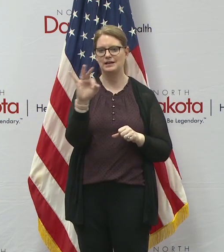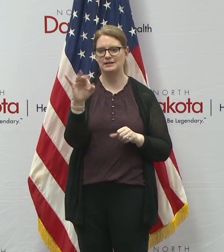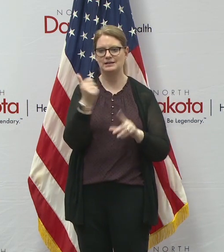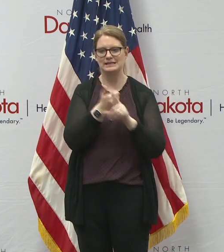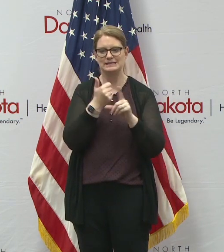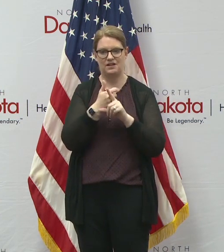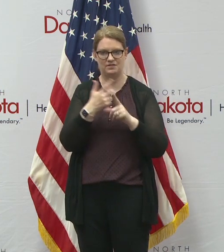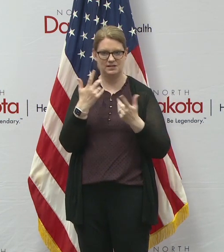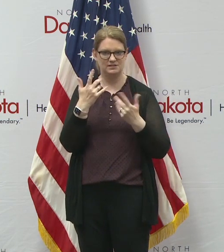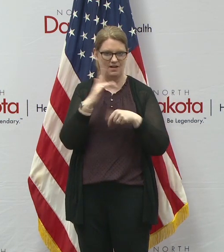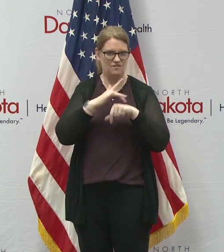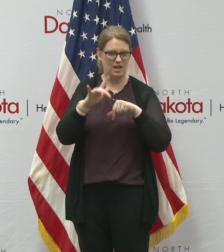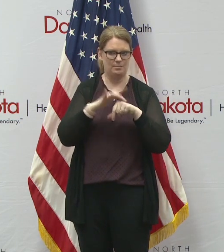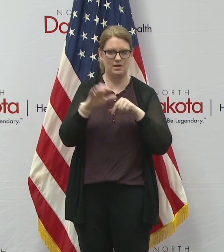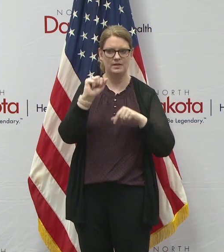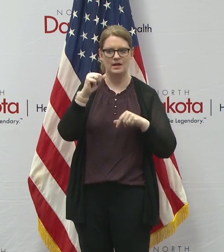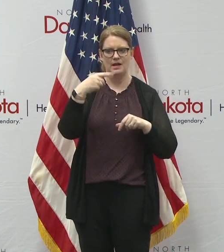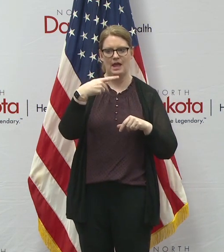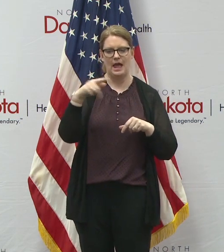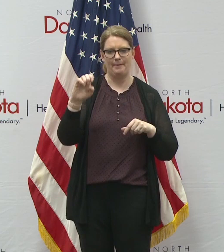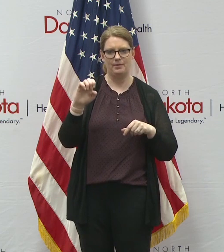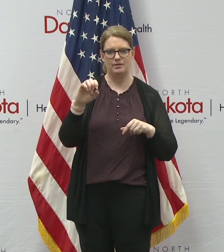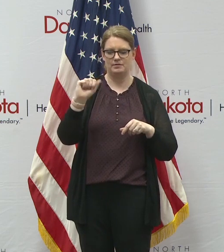Store. So,